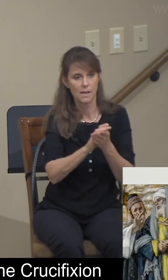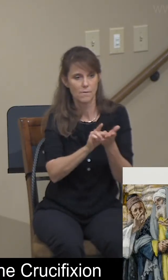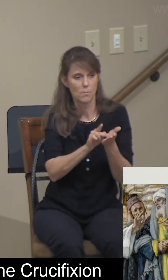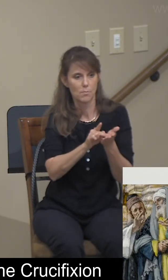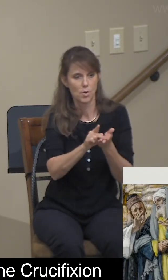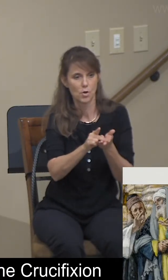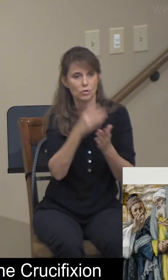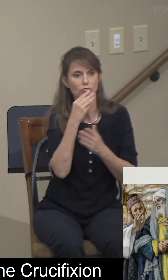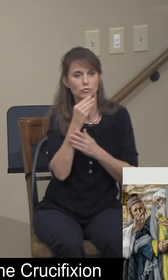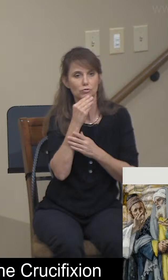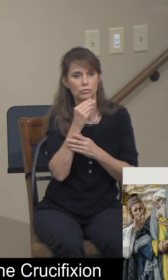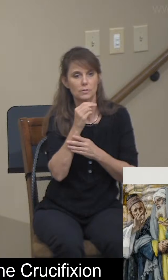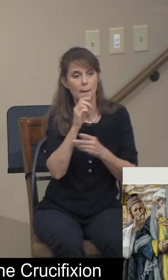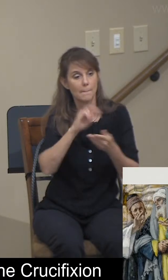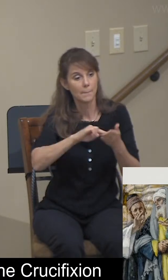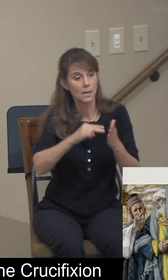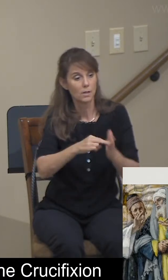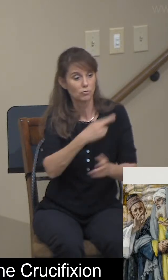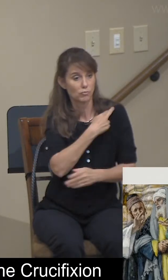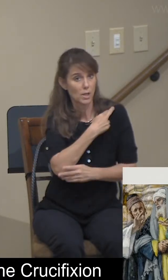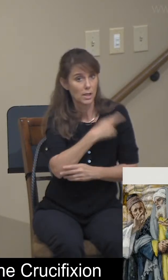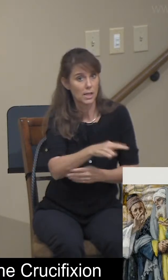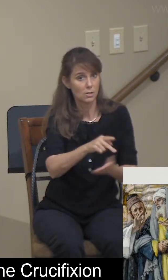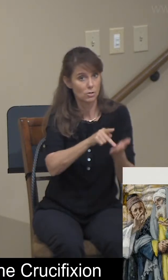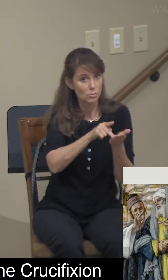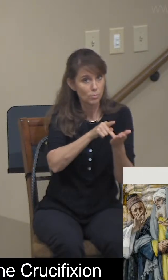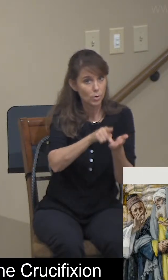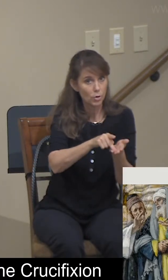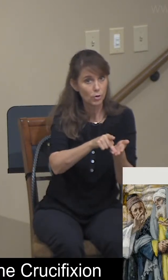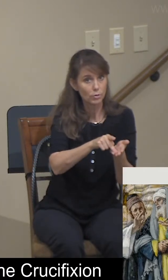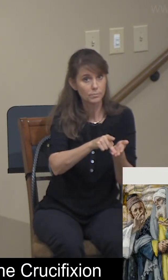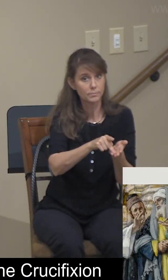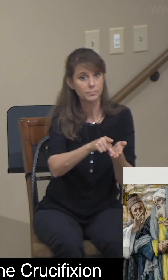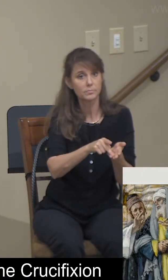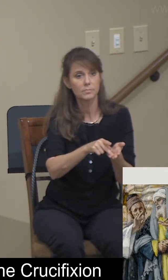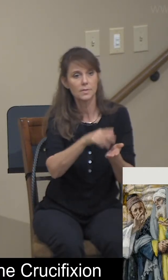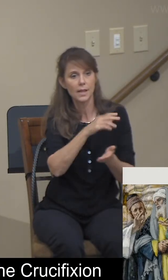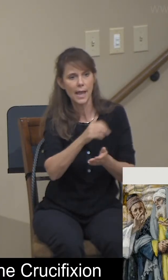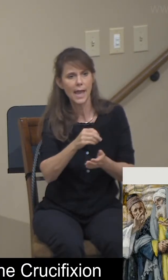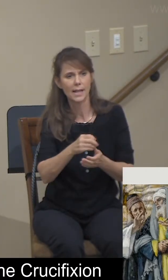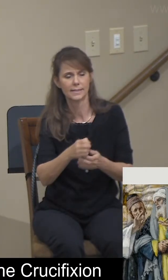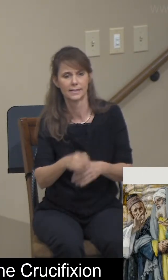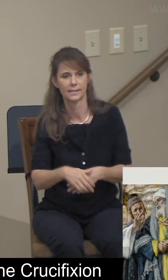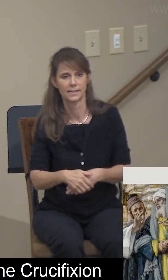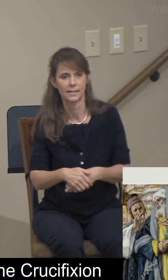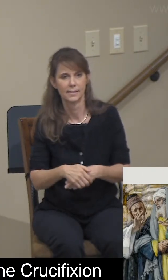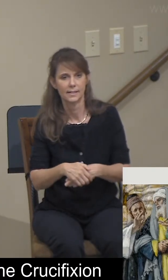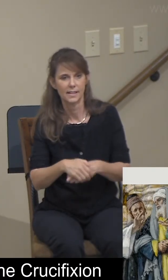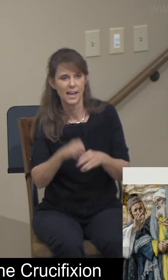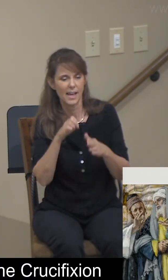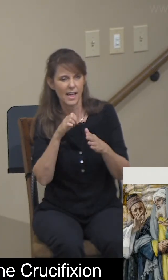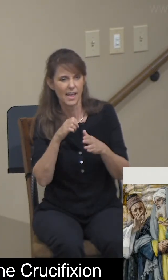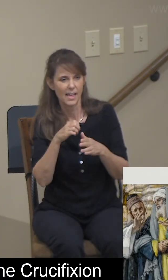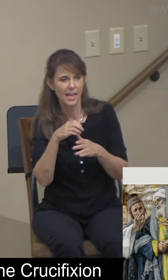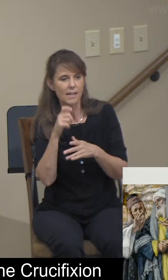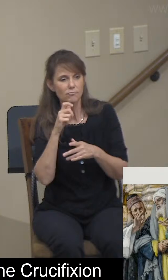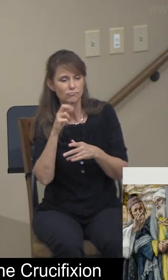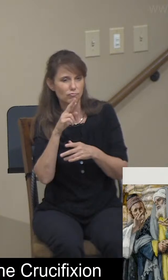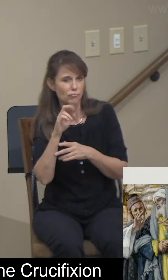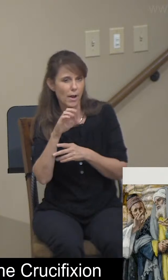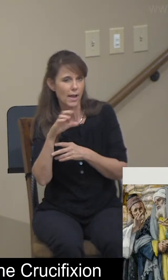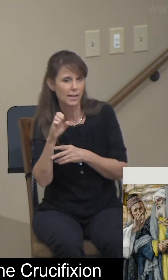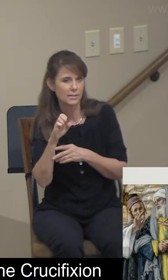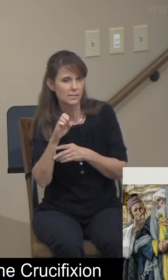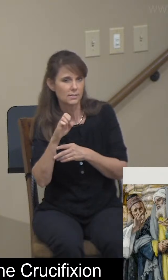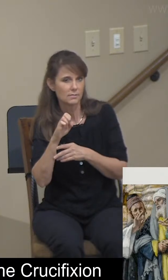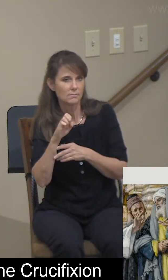means religious purification and it means ethnic purification. Remember all of those ways in which I explained earlier that Hellenization sort